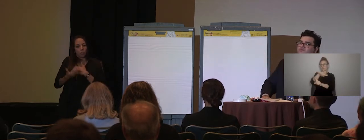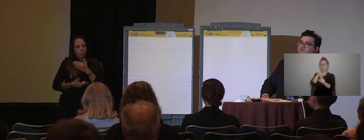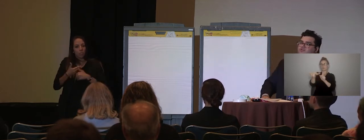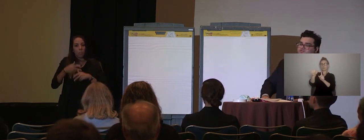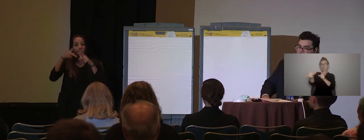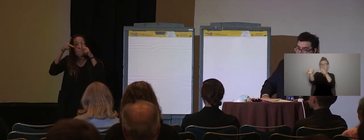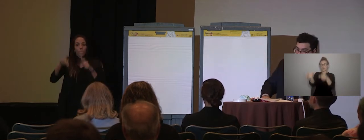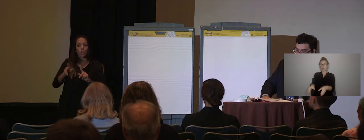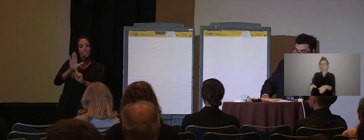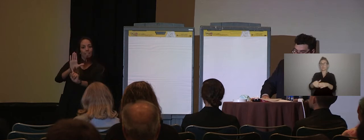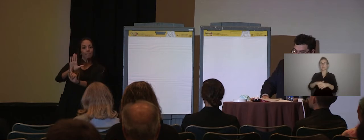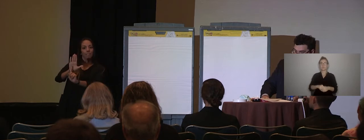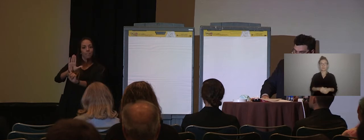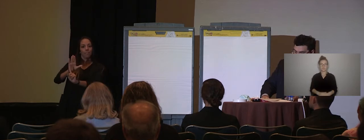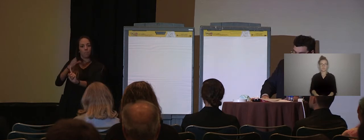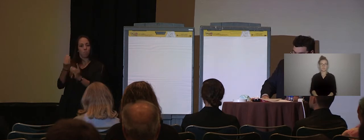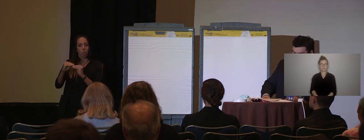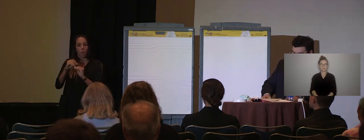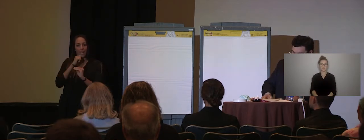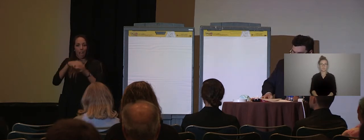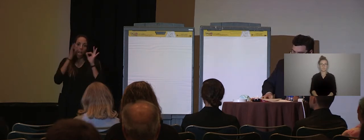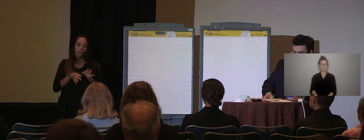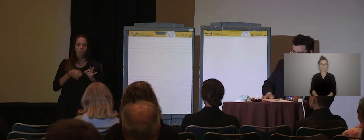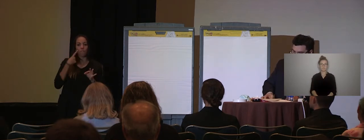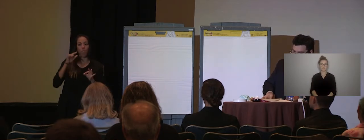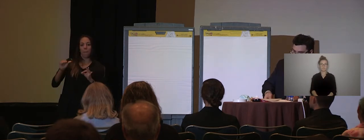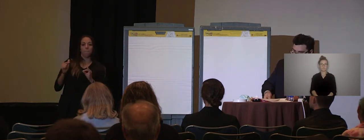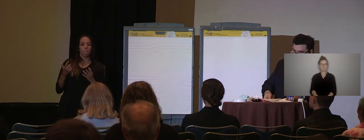person before determining.